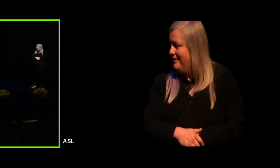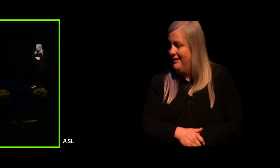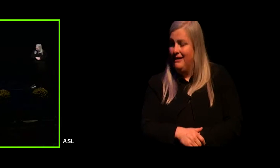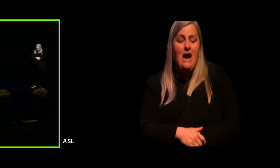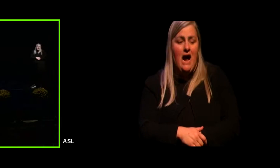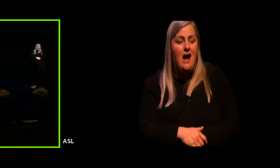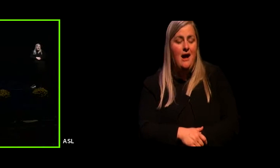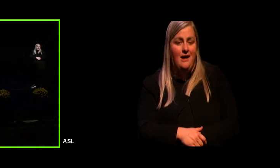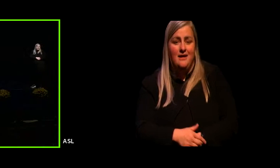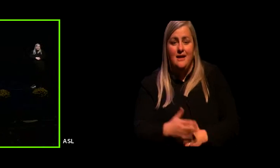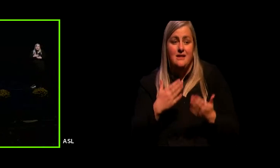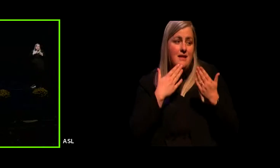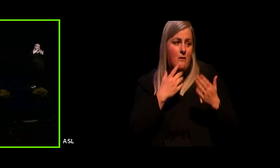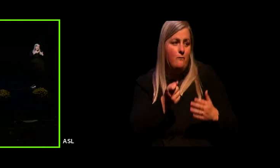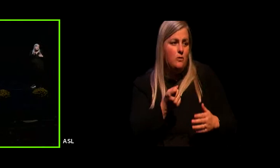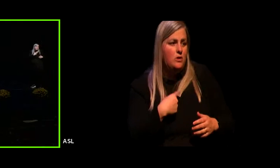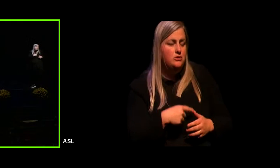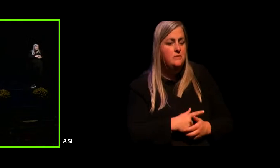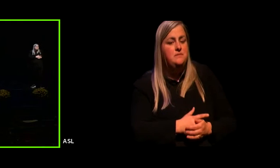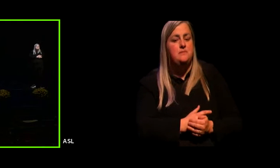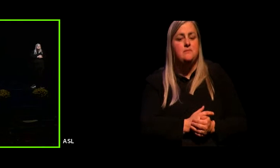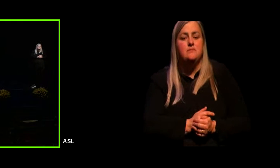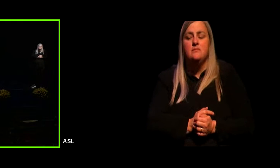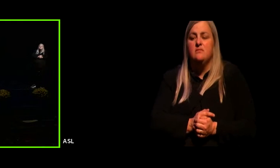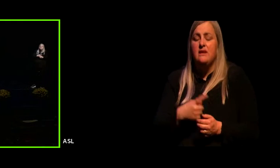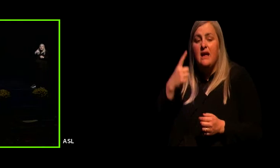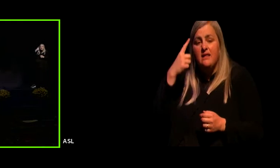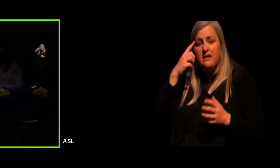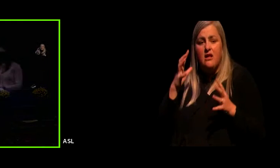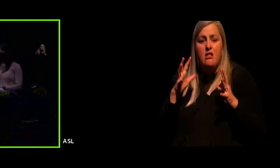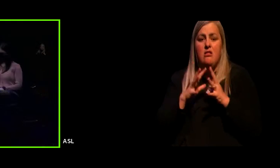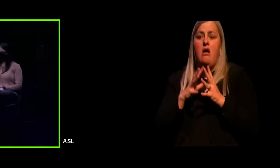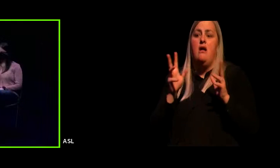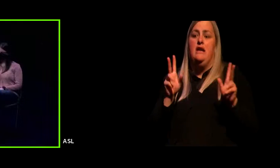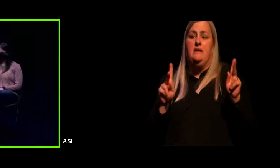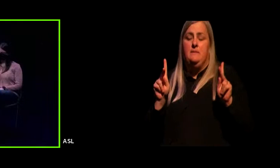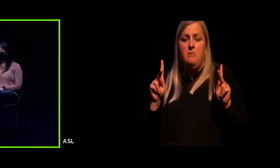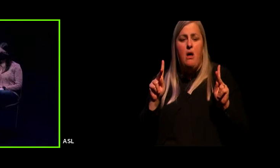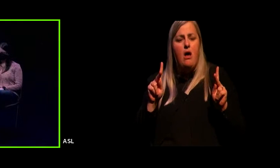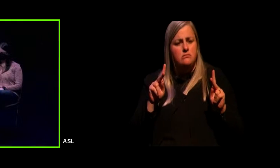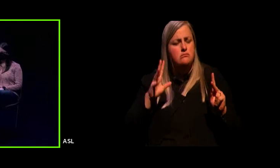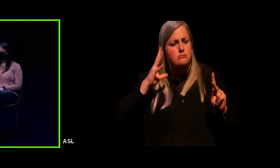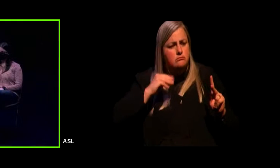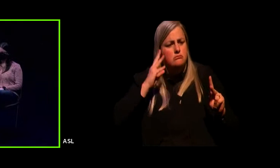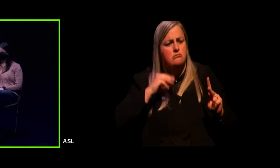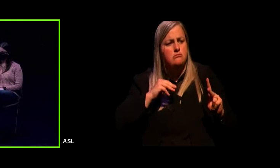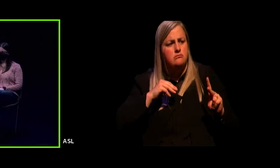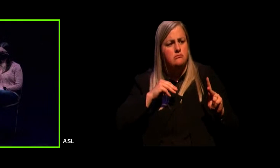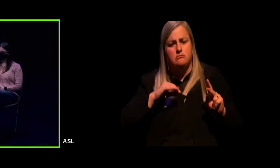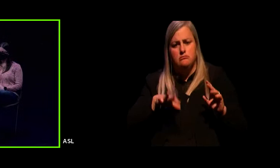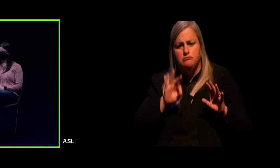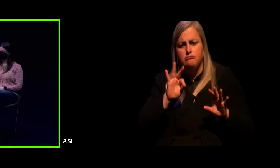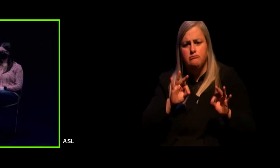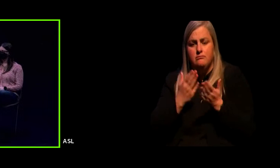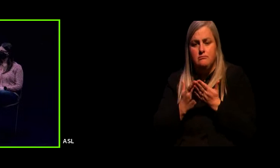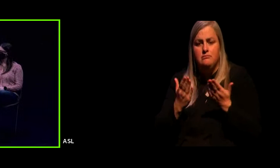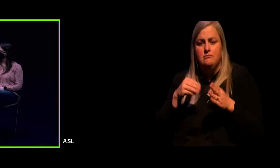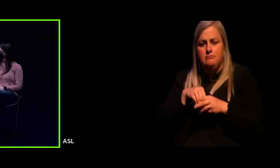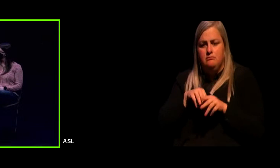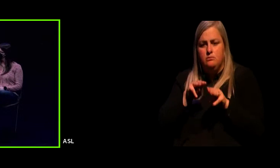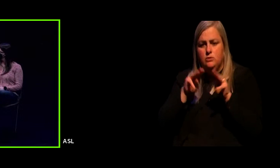No, I thank you for that. And I think that a lot of people have had experiences of encountering Indigenous history in museums. And I think that